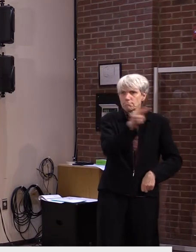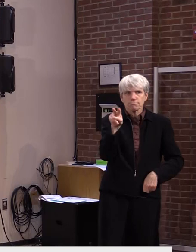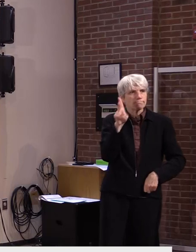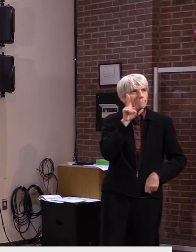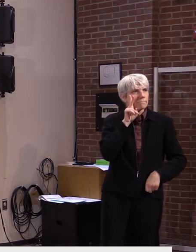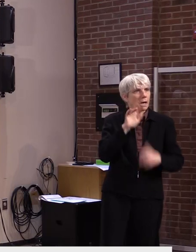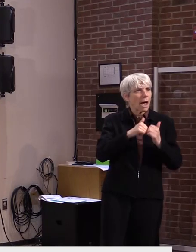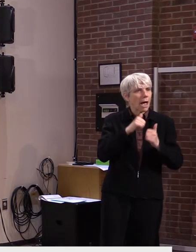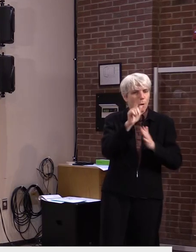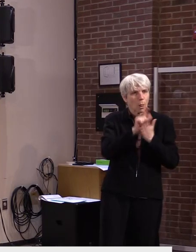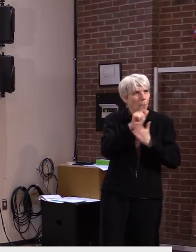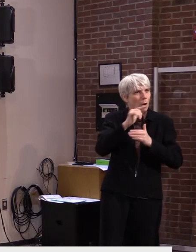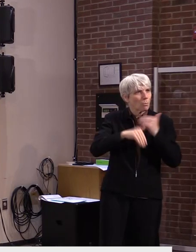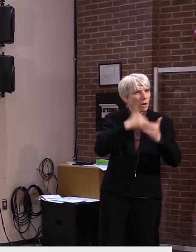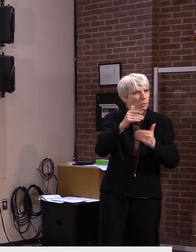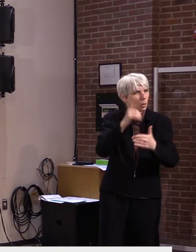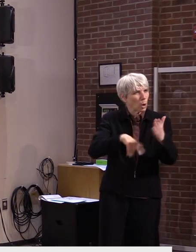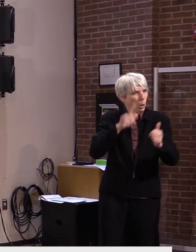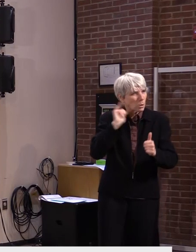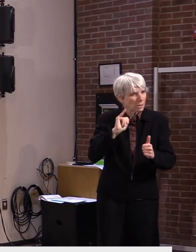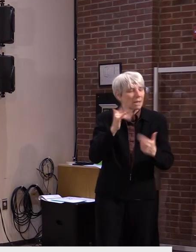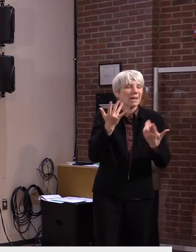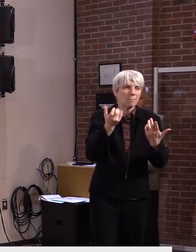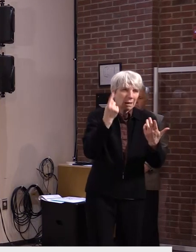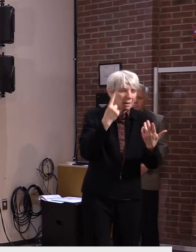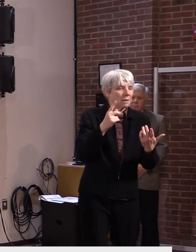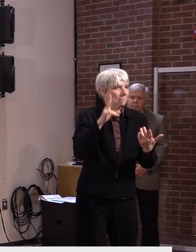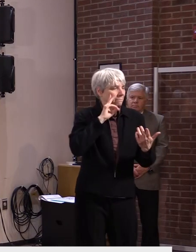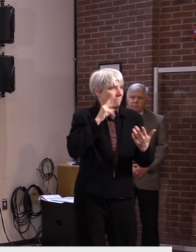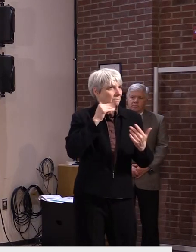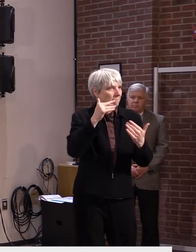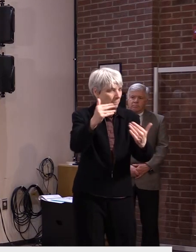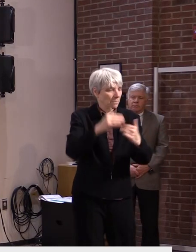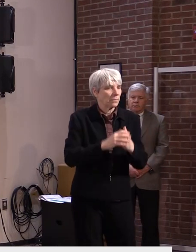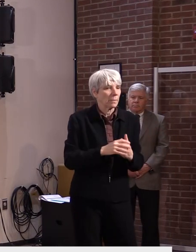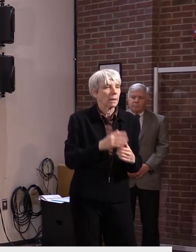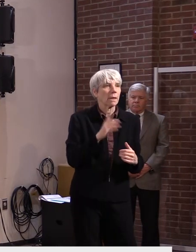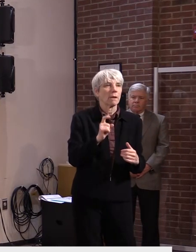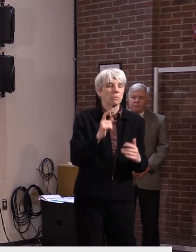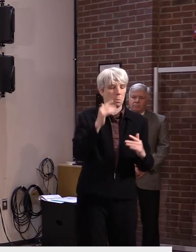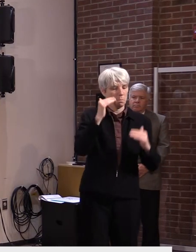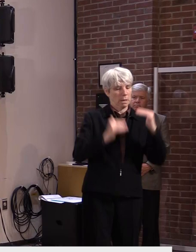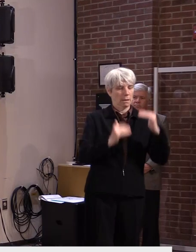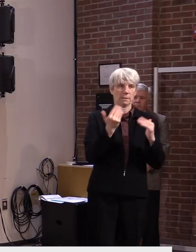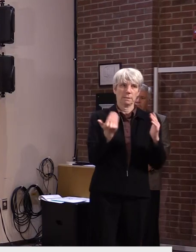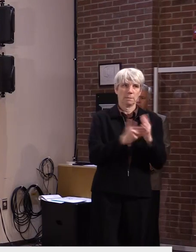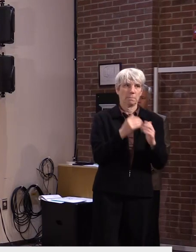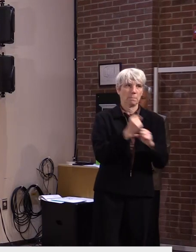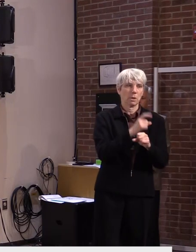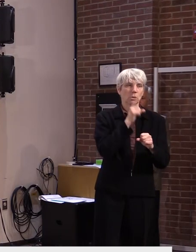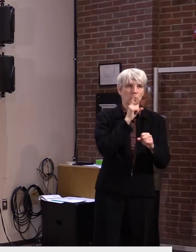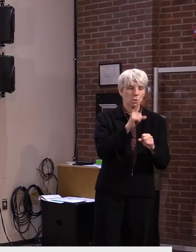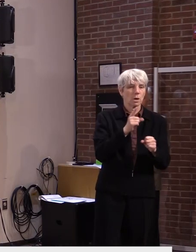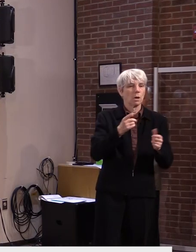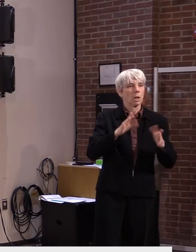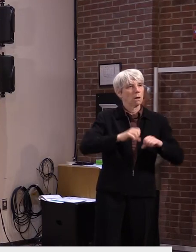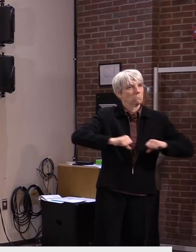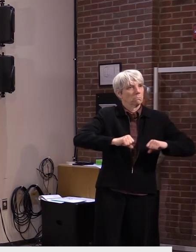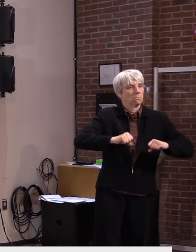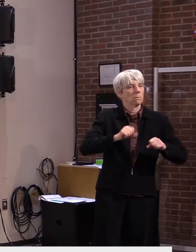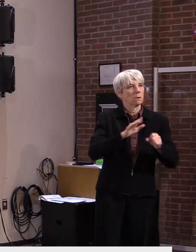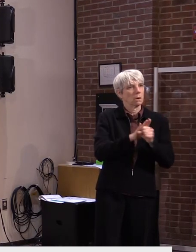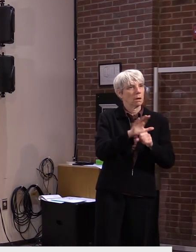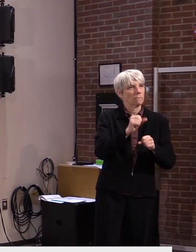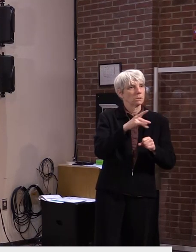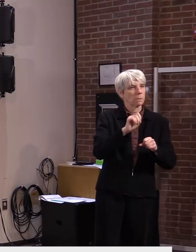deal with themselves, and we'll assist them in any way we can to make sure that we allow for spaces so